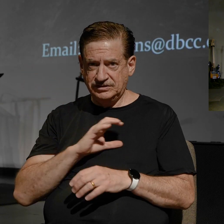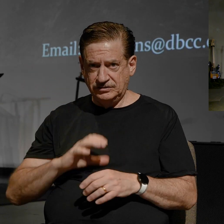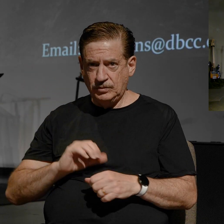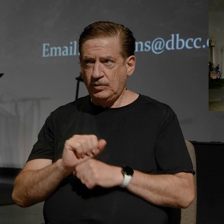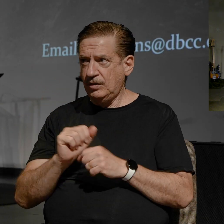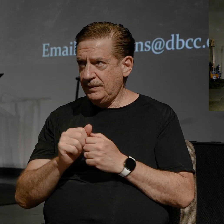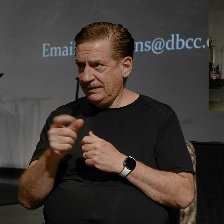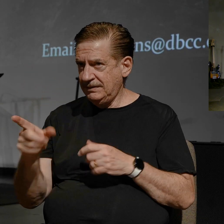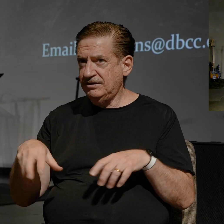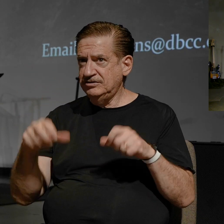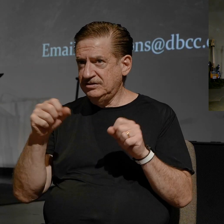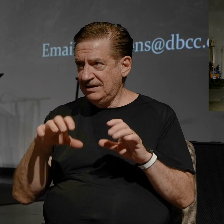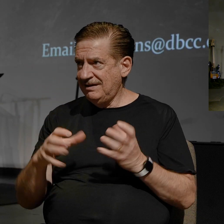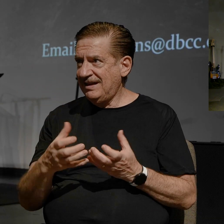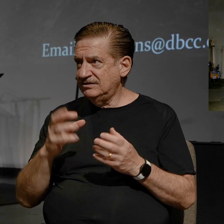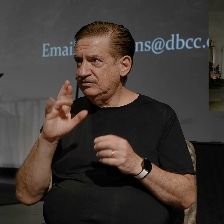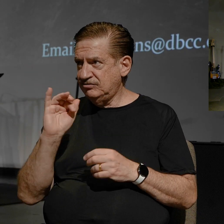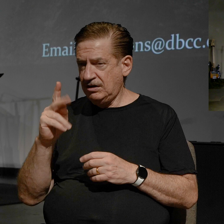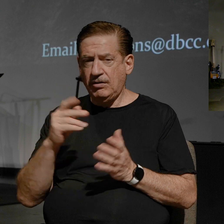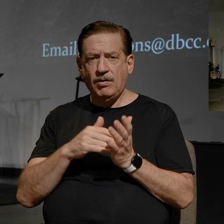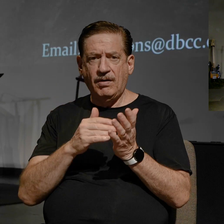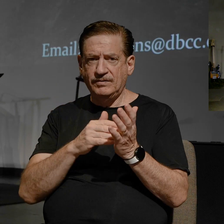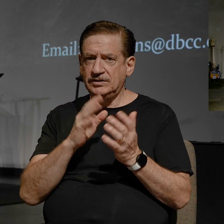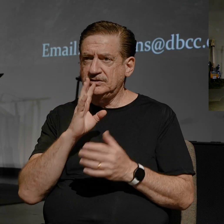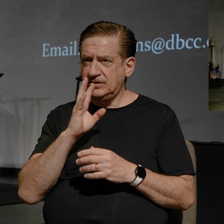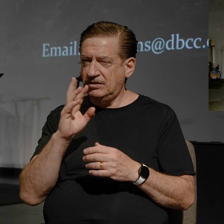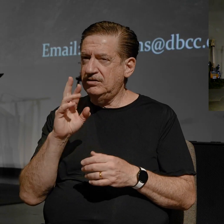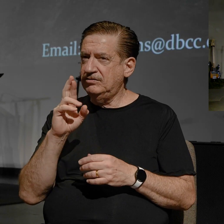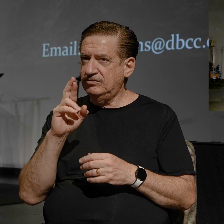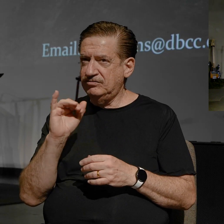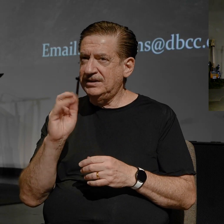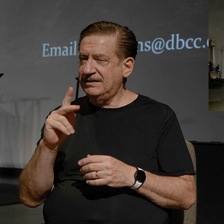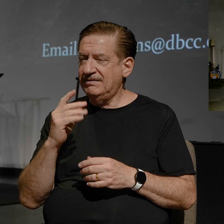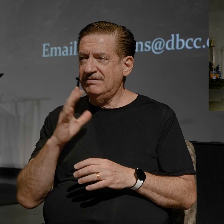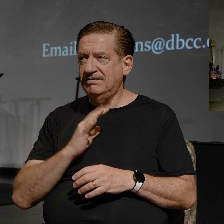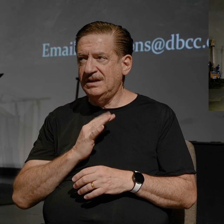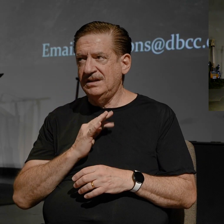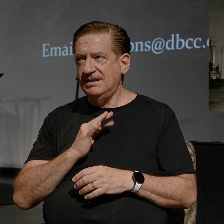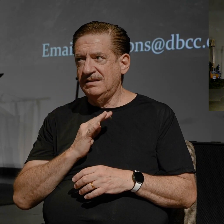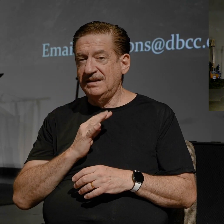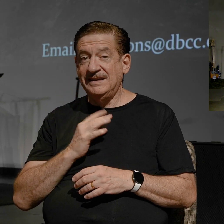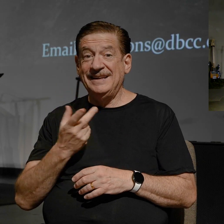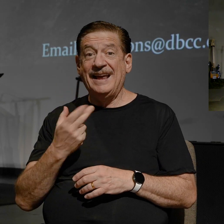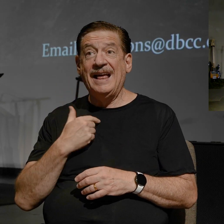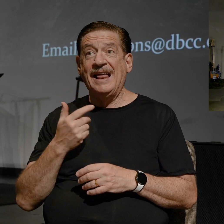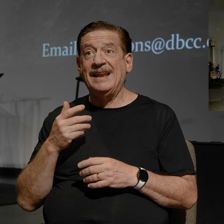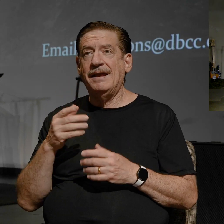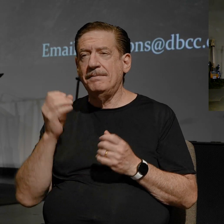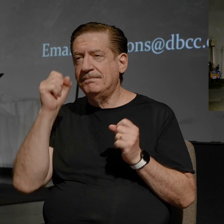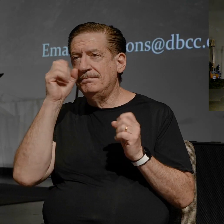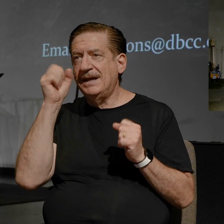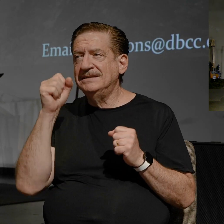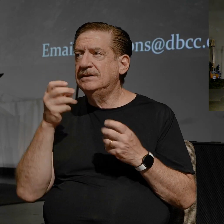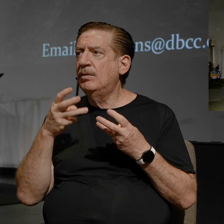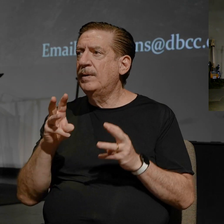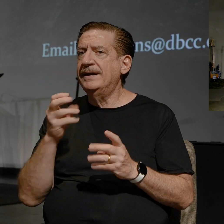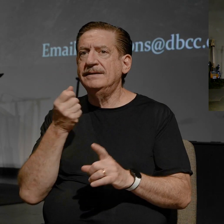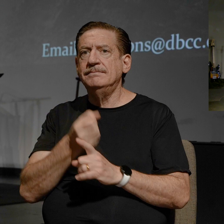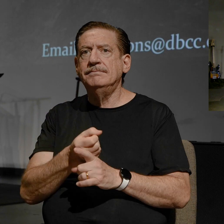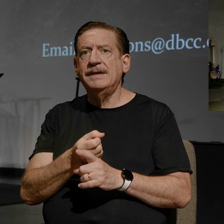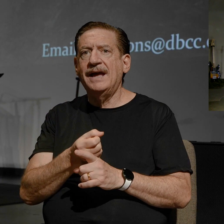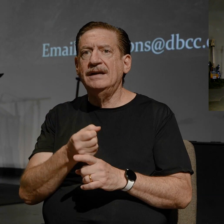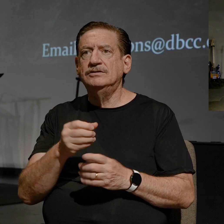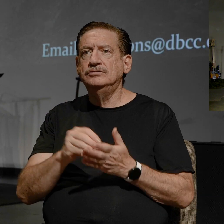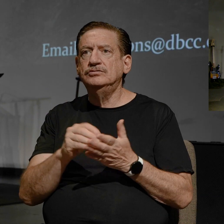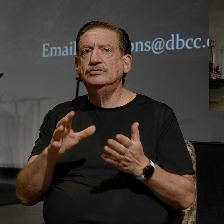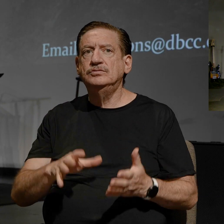took classes with Rick. And he's often talked about very fondly because he had an amazing way to impact students in a way that